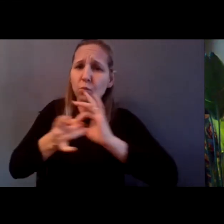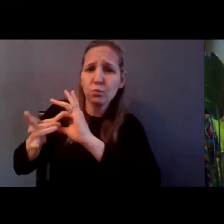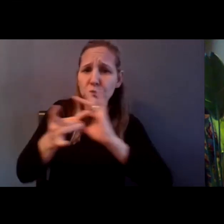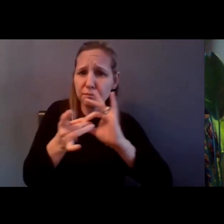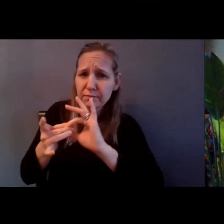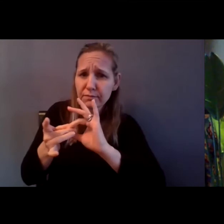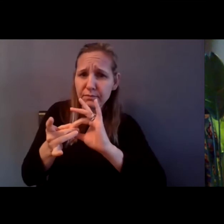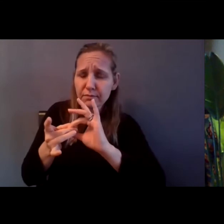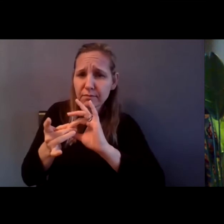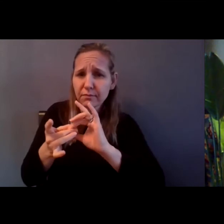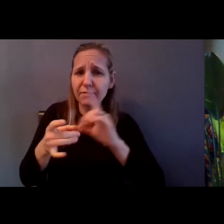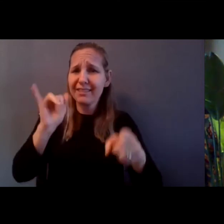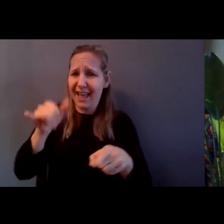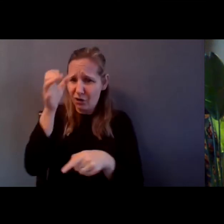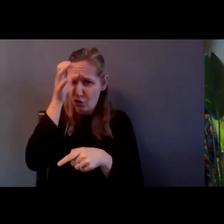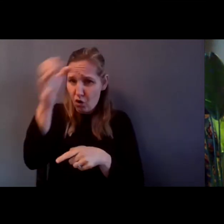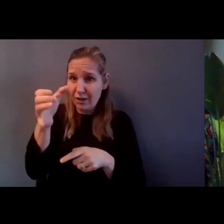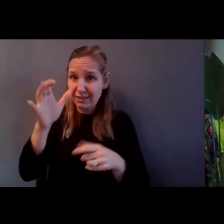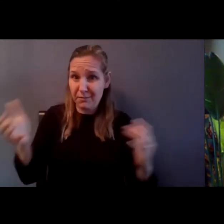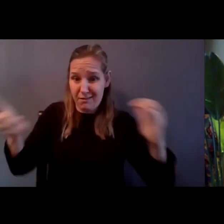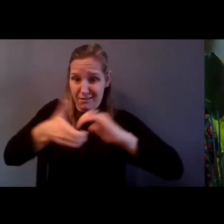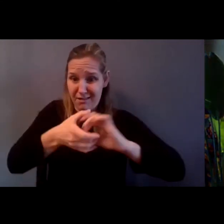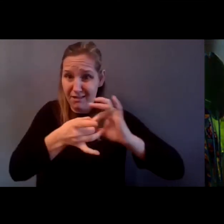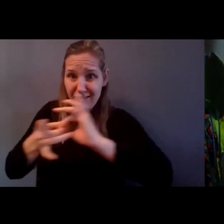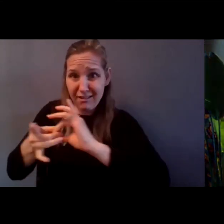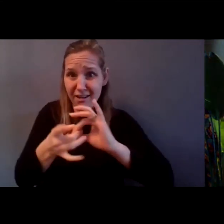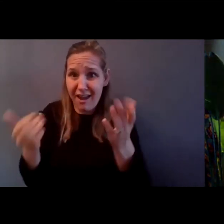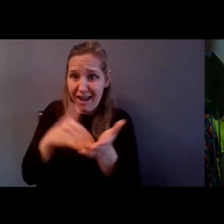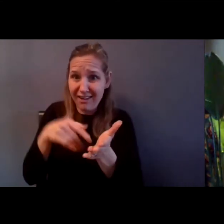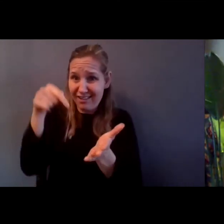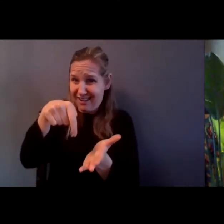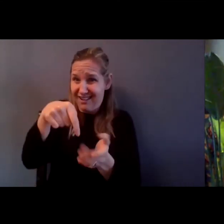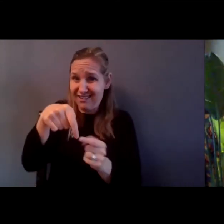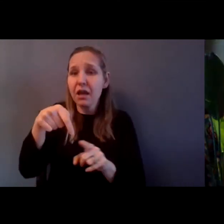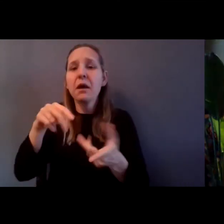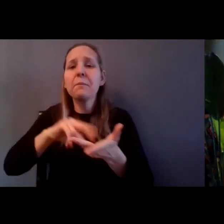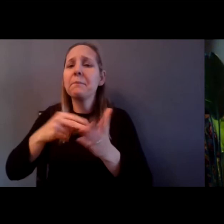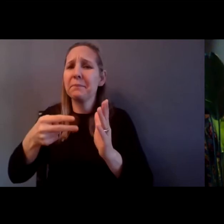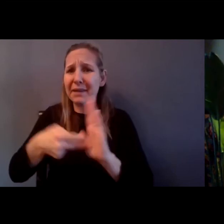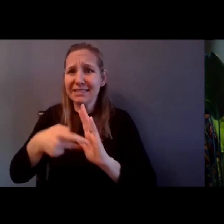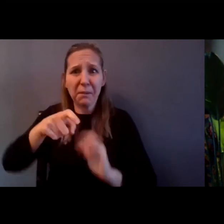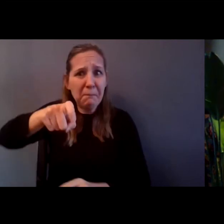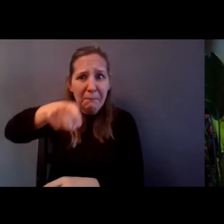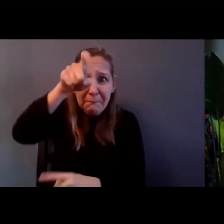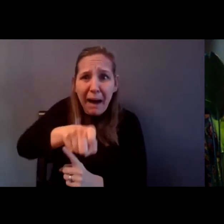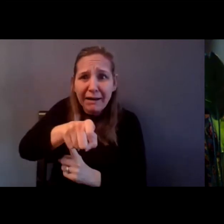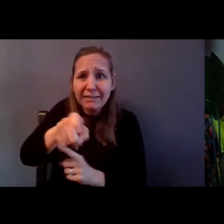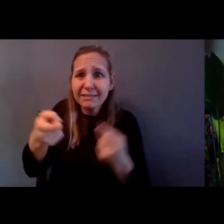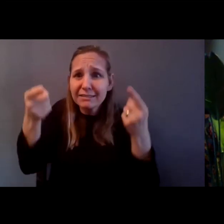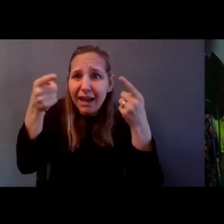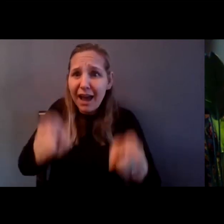reconciliation to me from an Indigenous perspective is essentially the requirement for that to occur within the balance